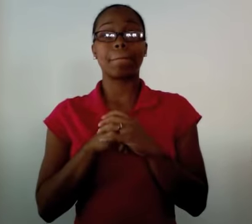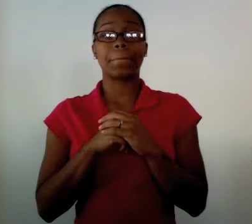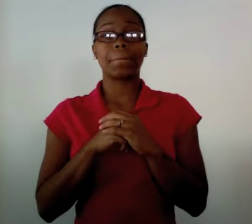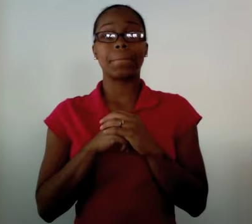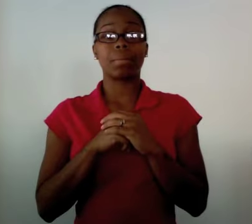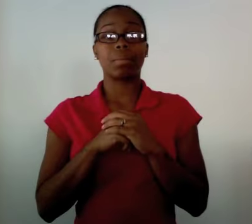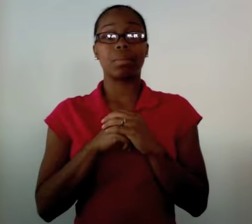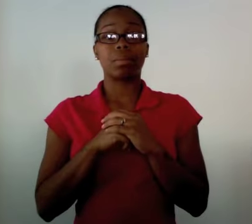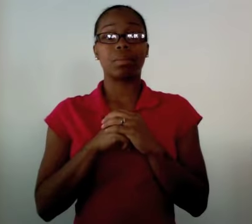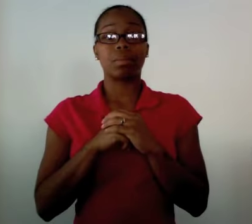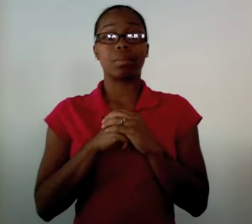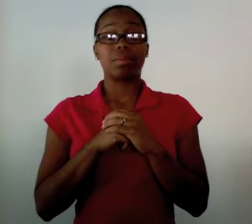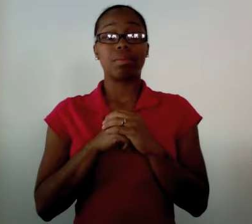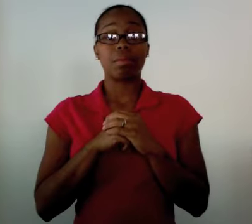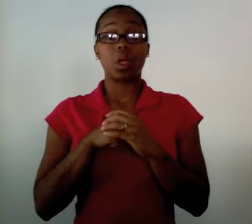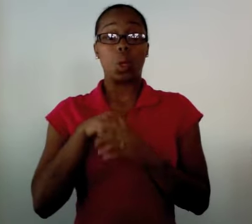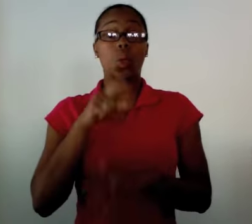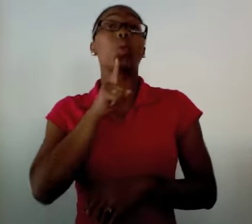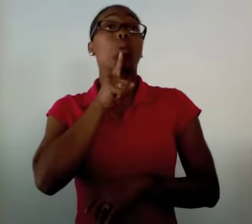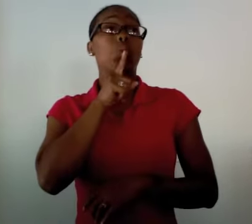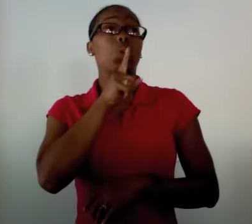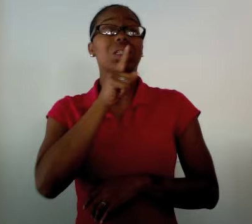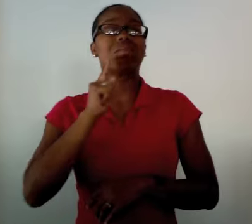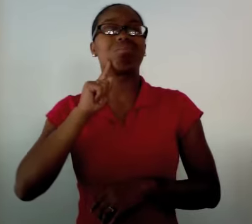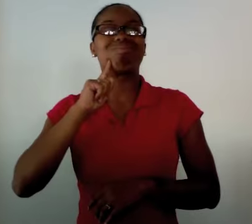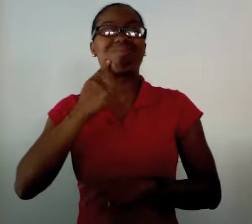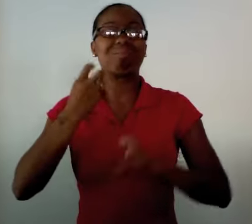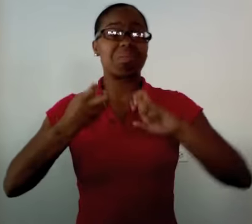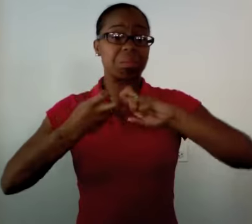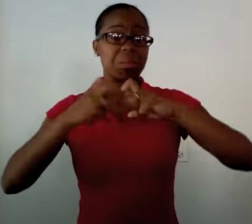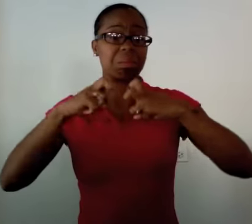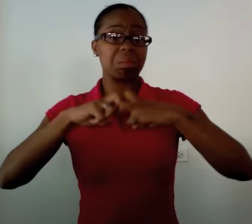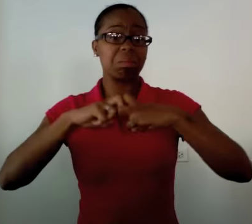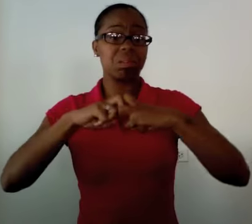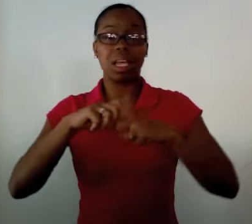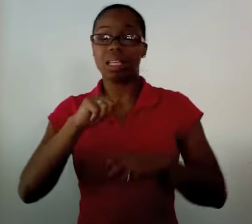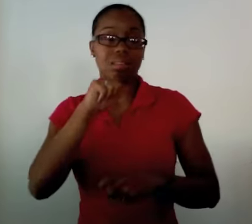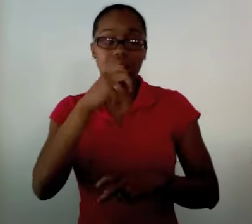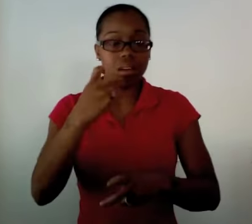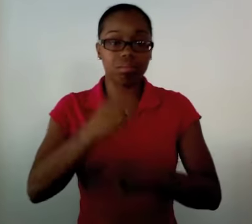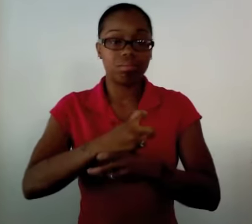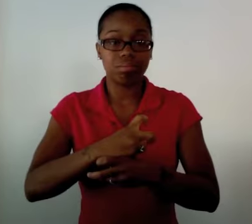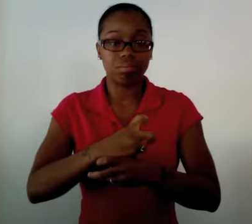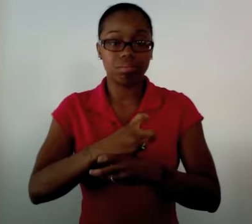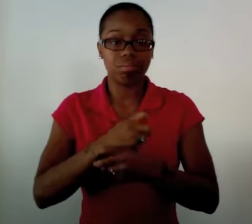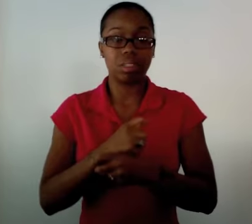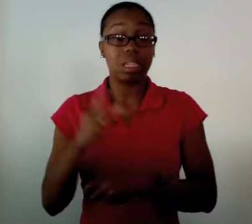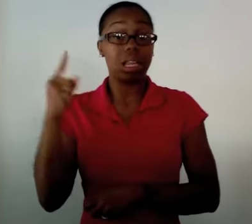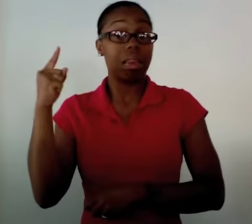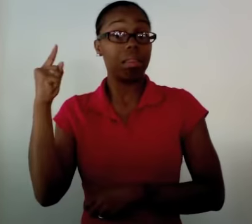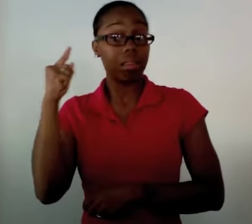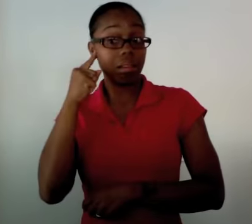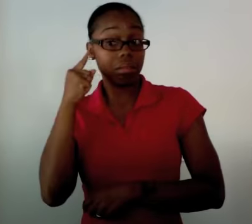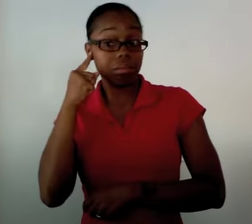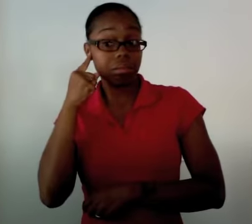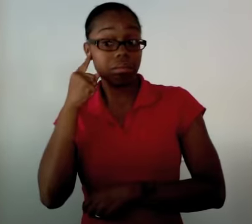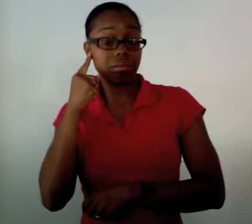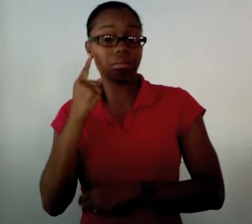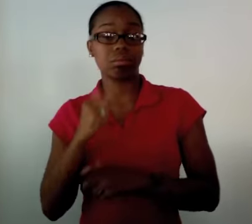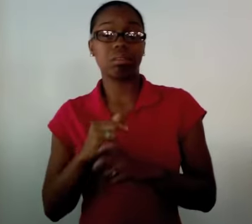This is a serious problem that we're losing our listening. This is not trivial, because listening is our access to